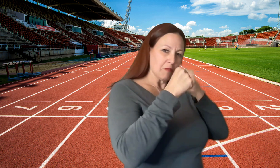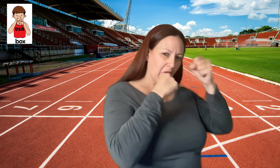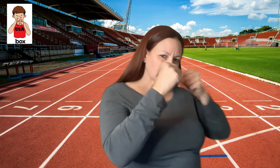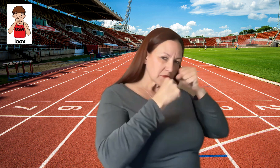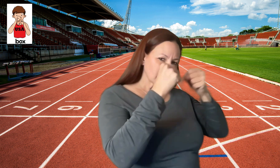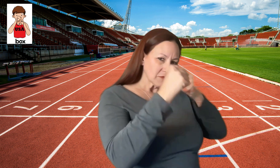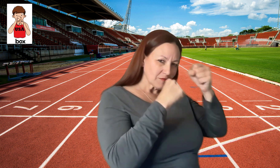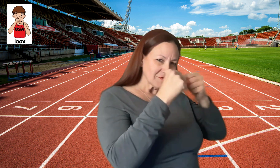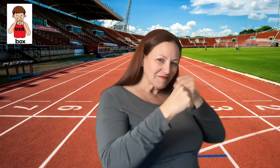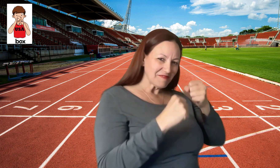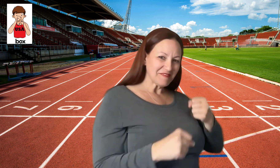box.